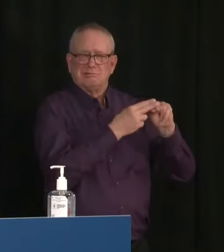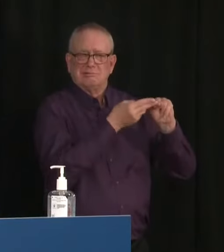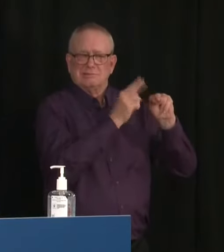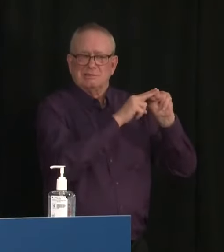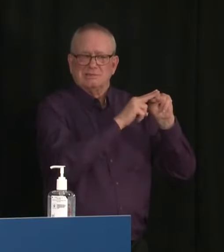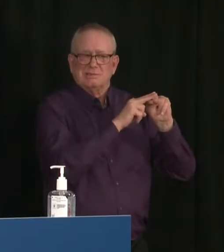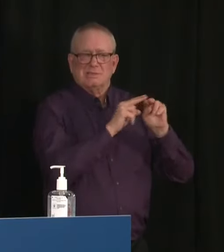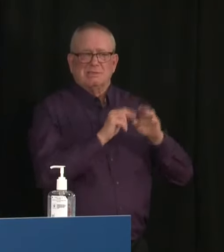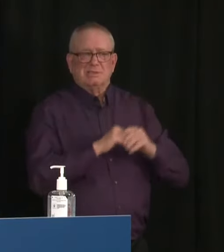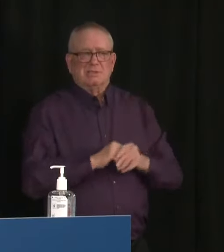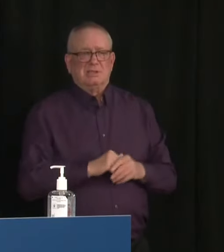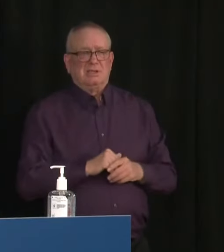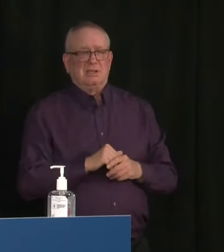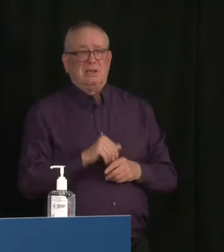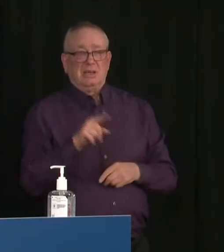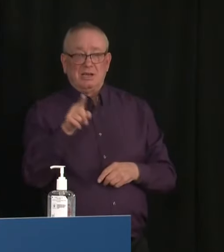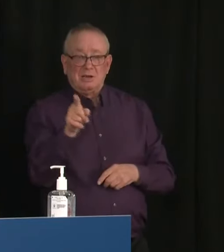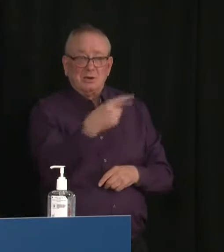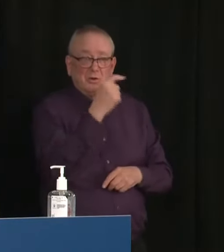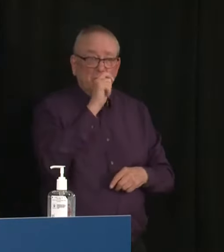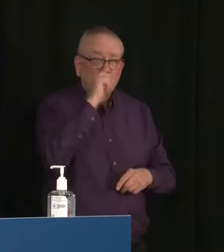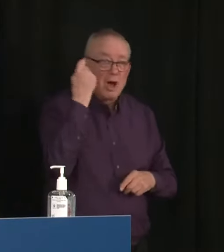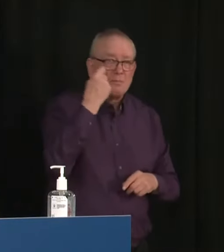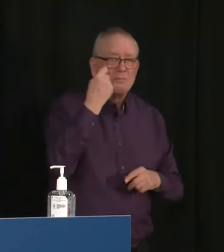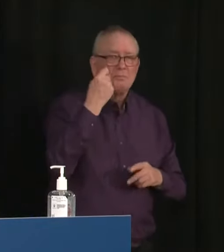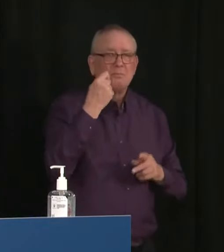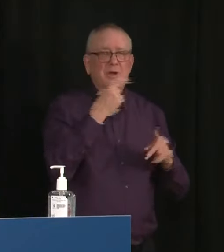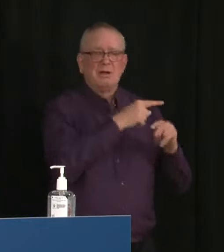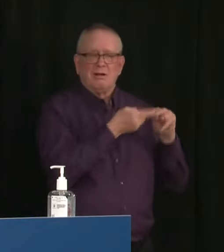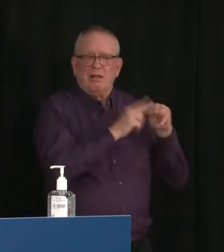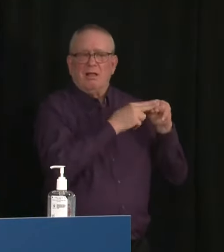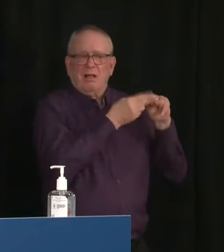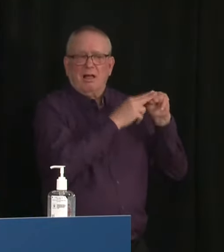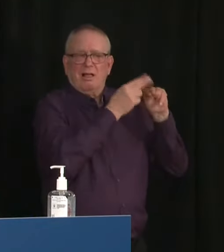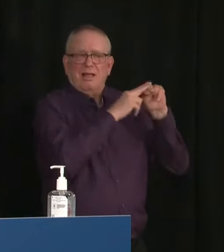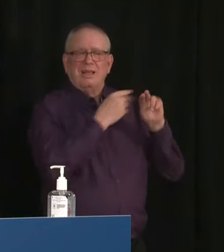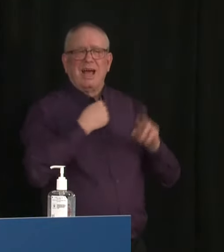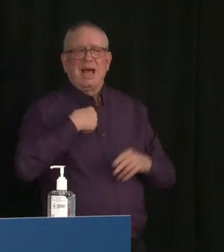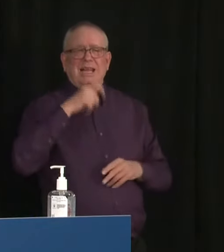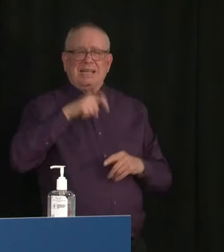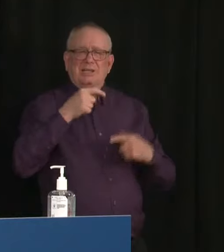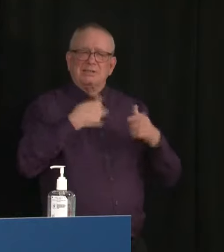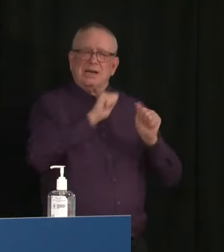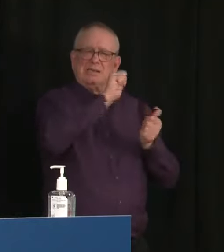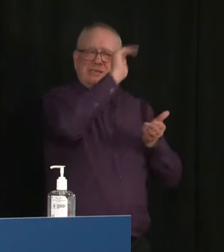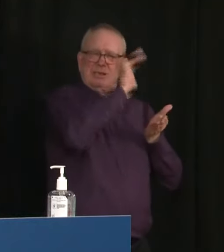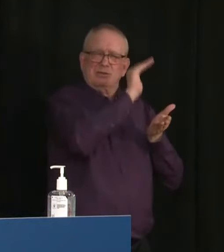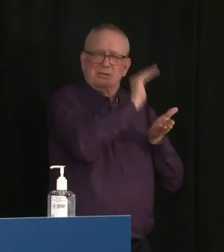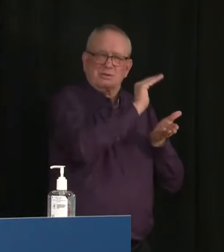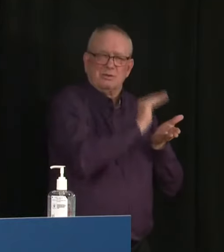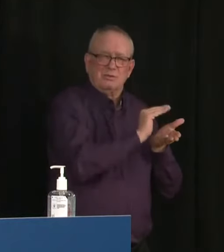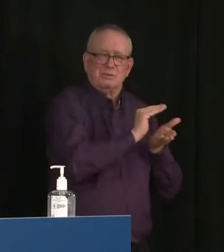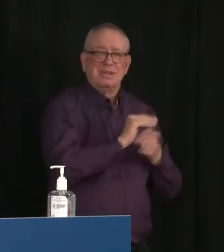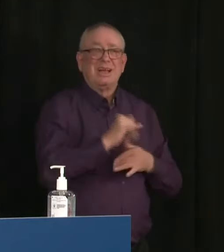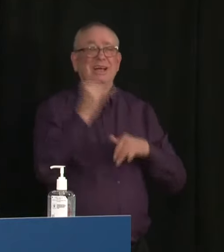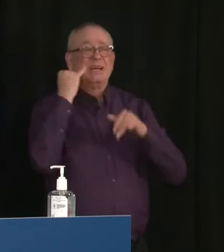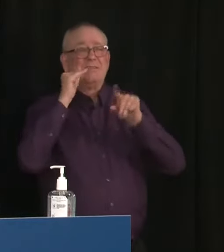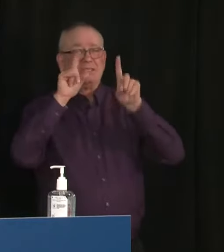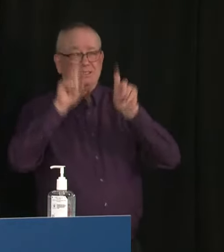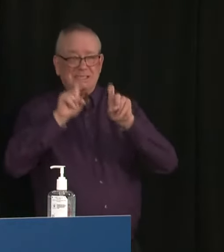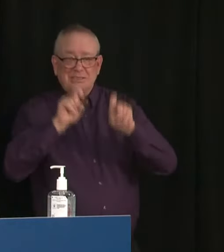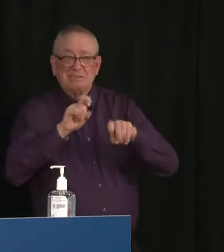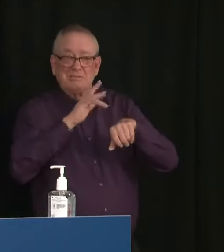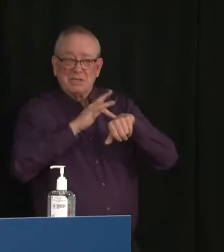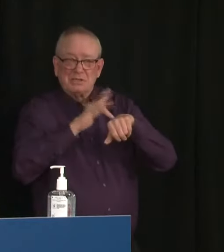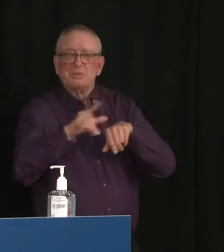low as possible. That is why, along with increasing staffing and clinic hours across the province, where demand